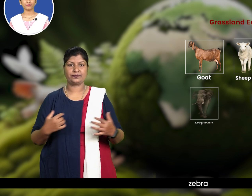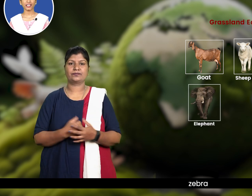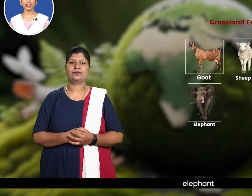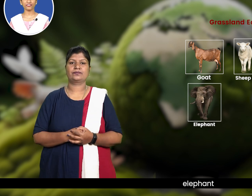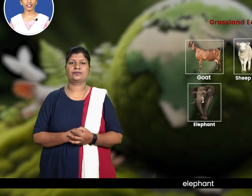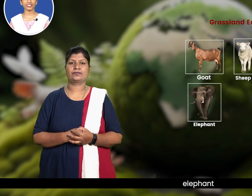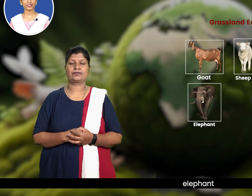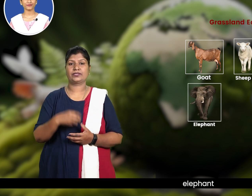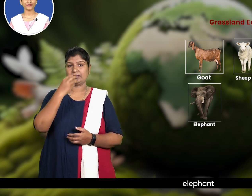elephant,